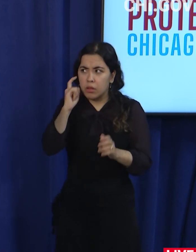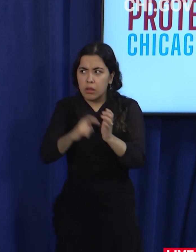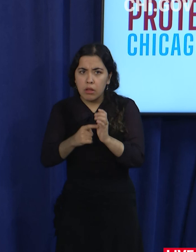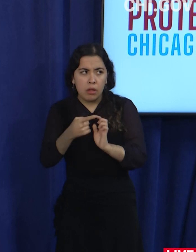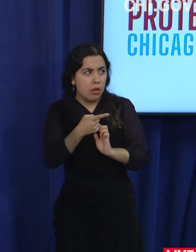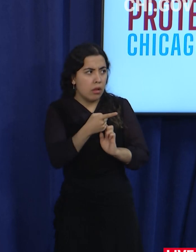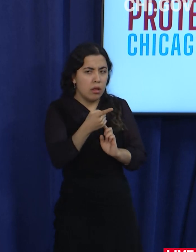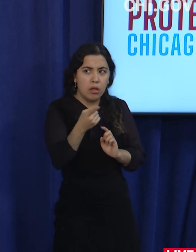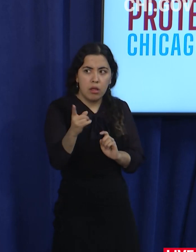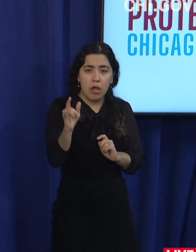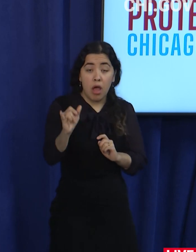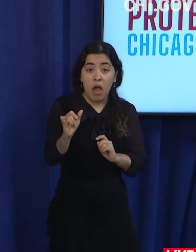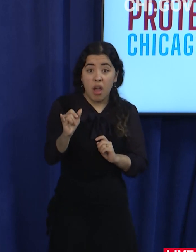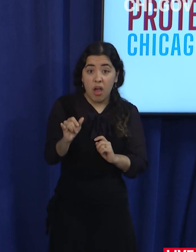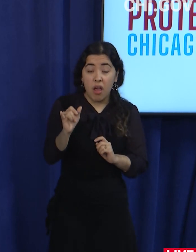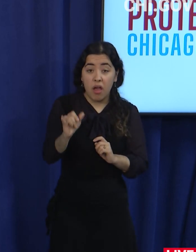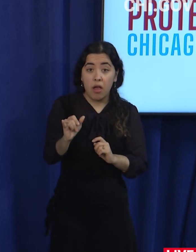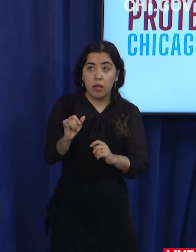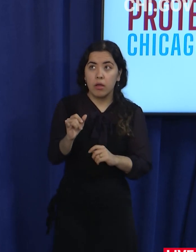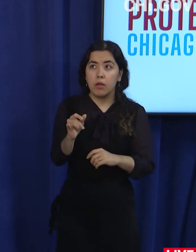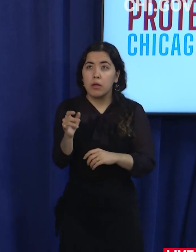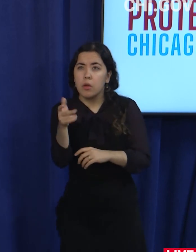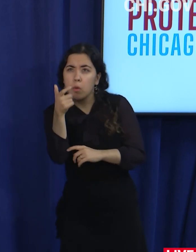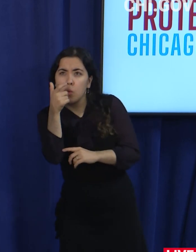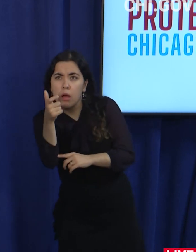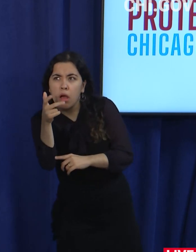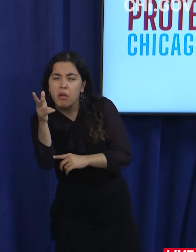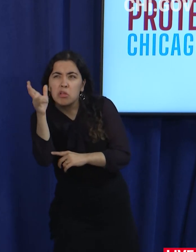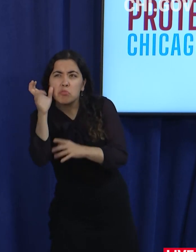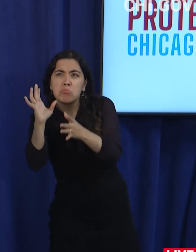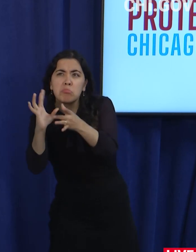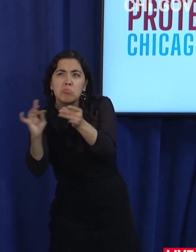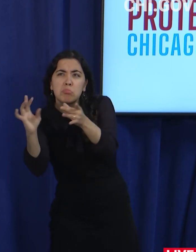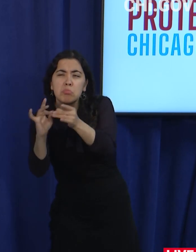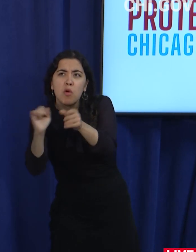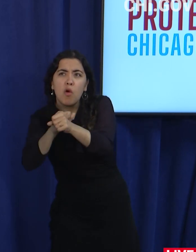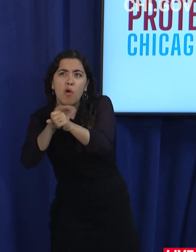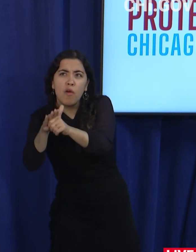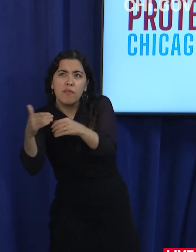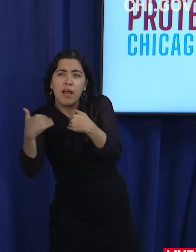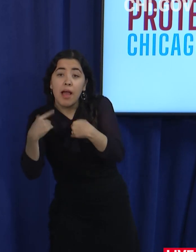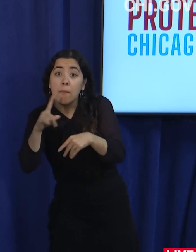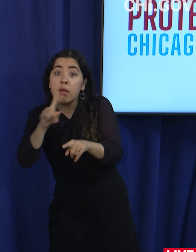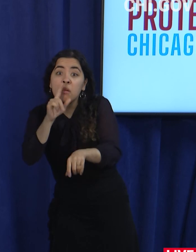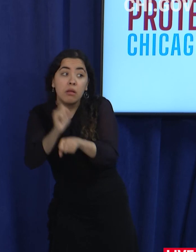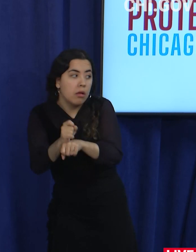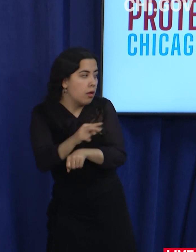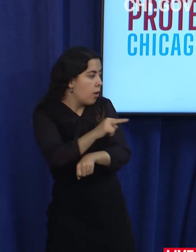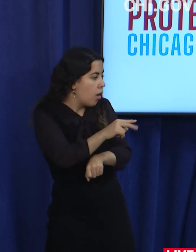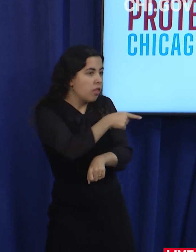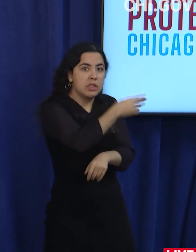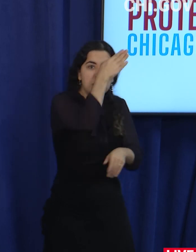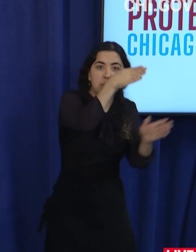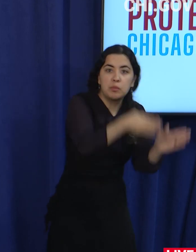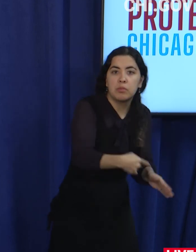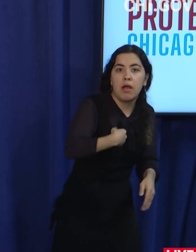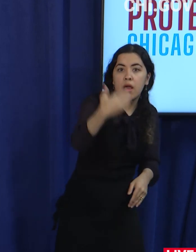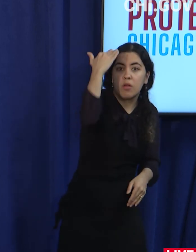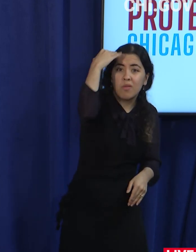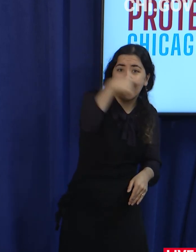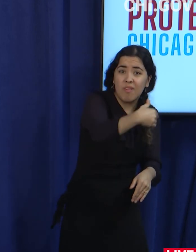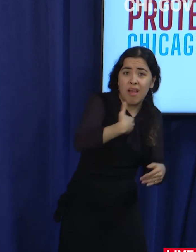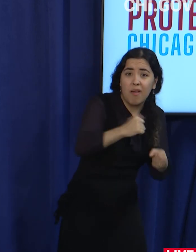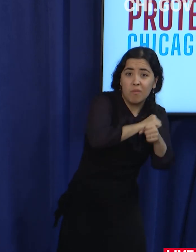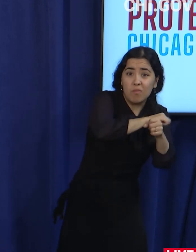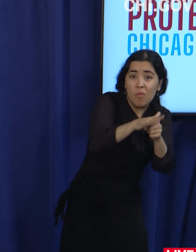they are not just hearing that COVID numbers are on the rise, but increasingly they are knowing somebody who has COVID. Very different from a month ago. When